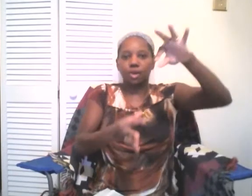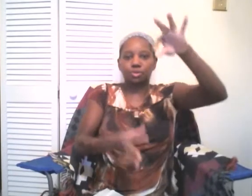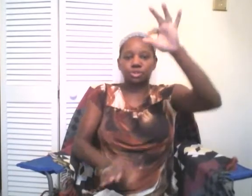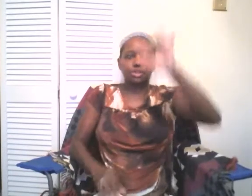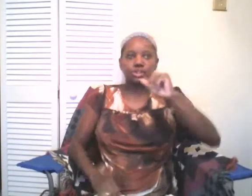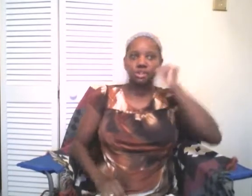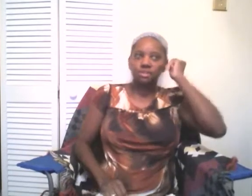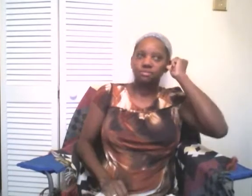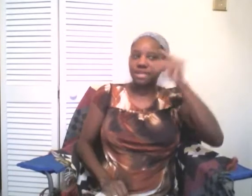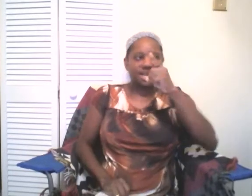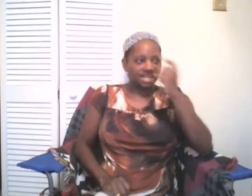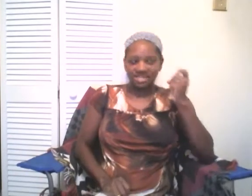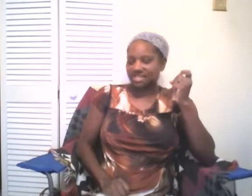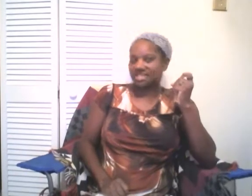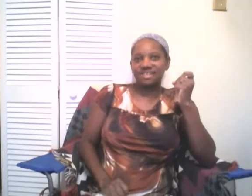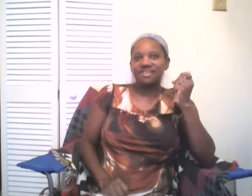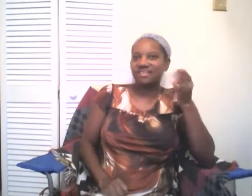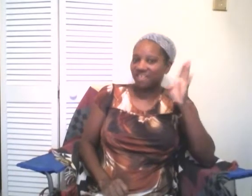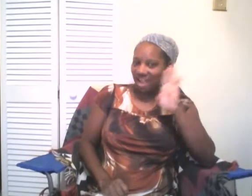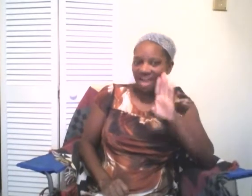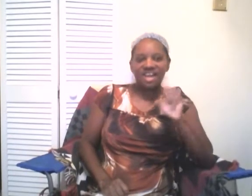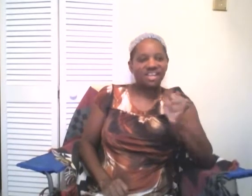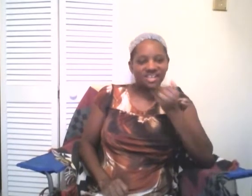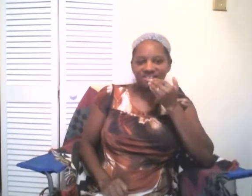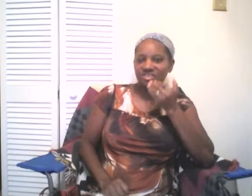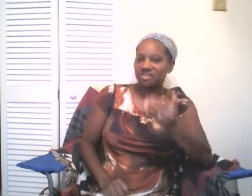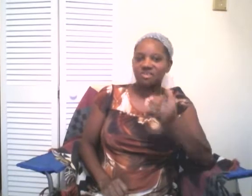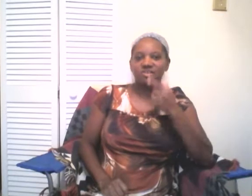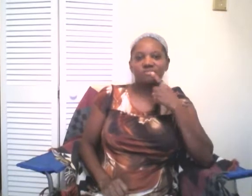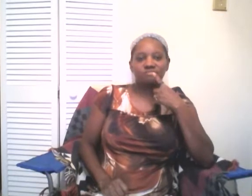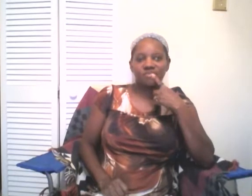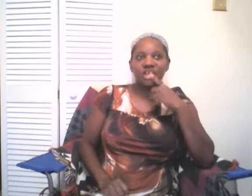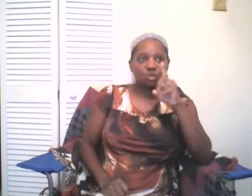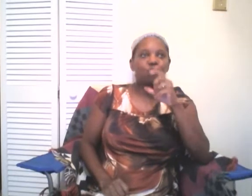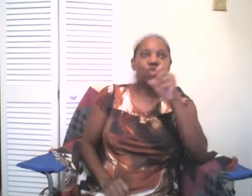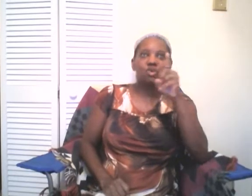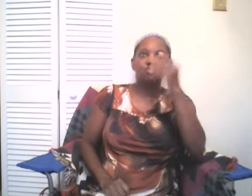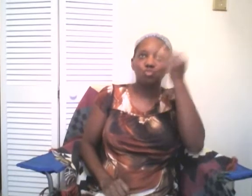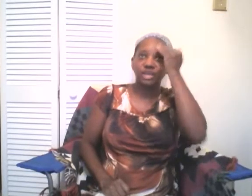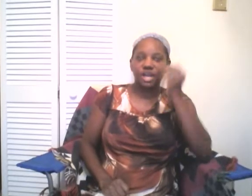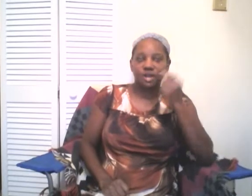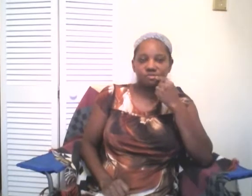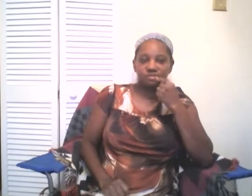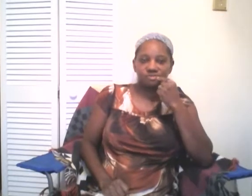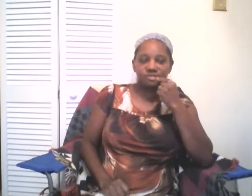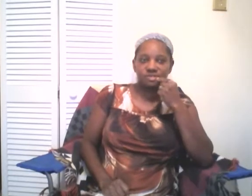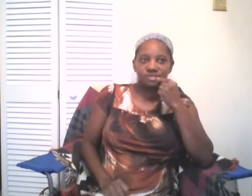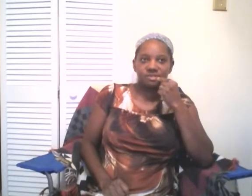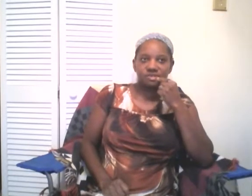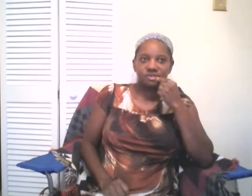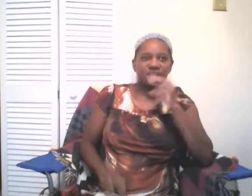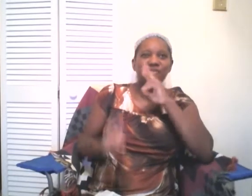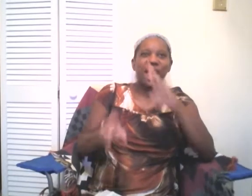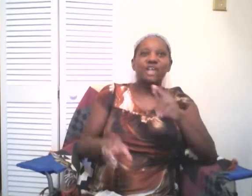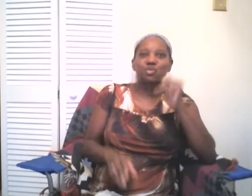Ghost, because God is good. And you will know. But the reaction won't